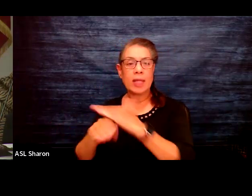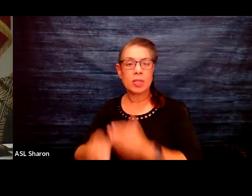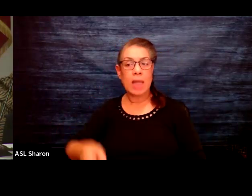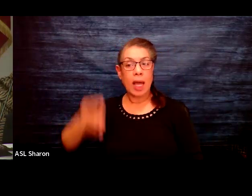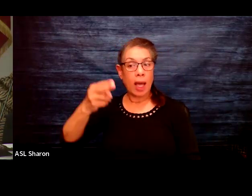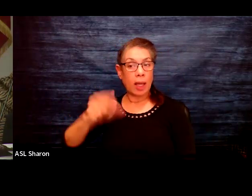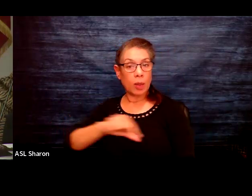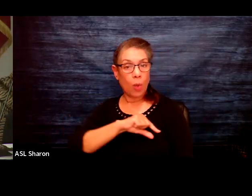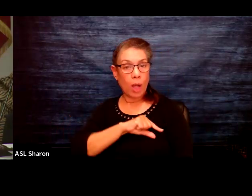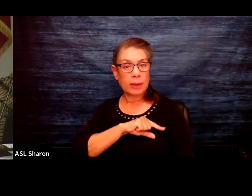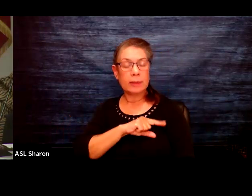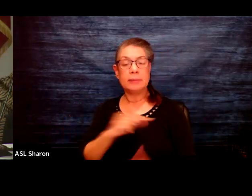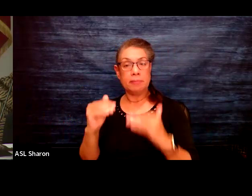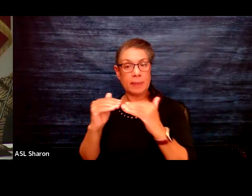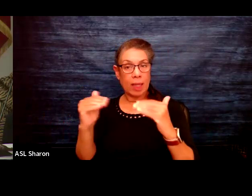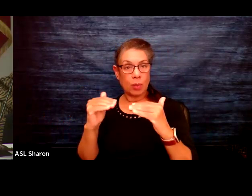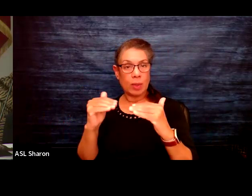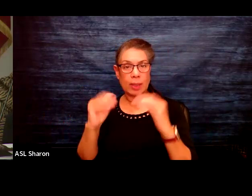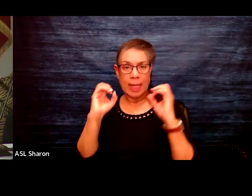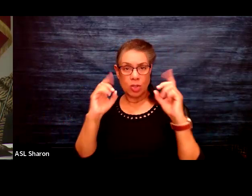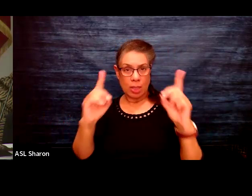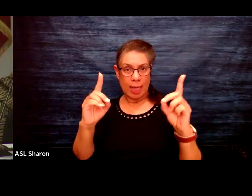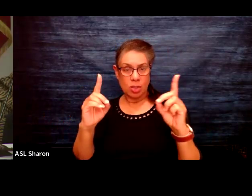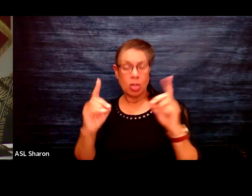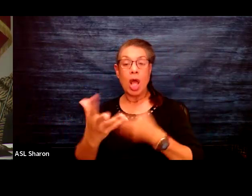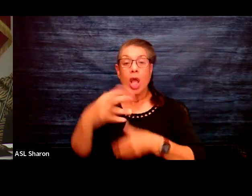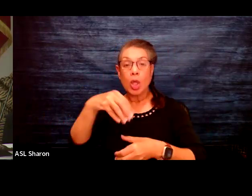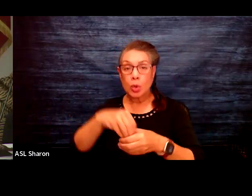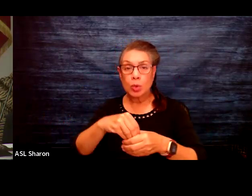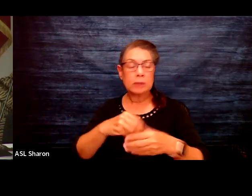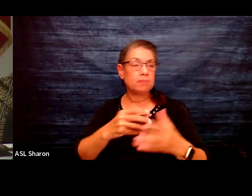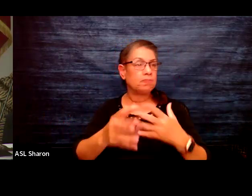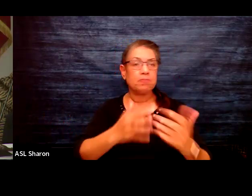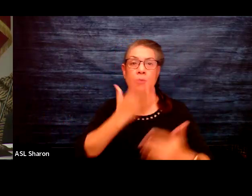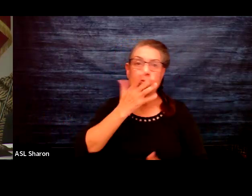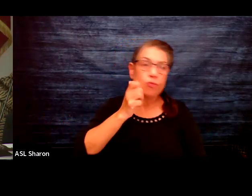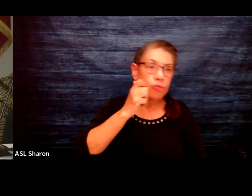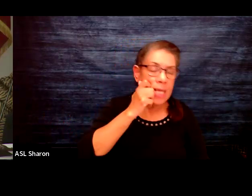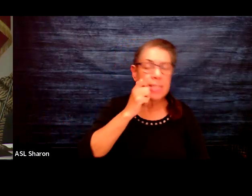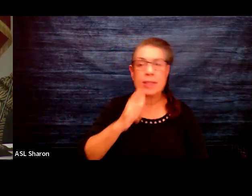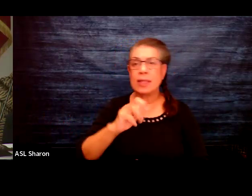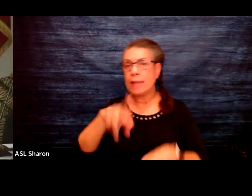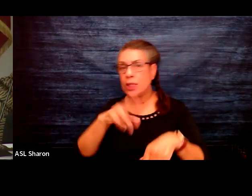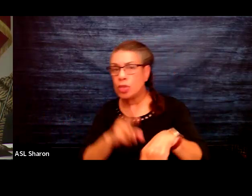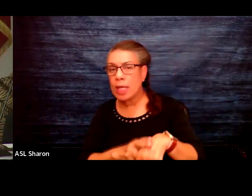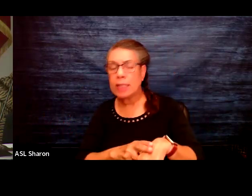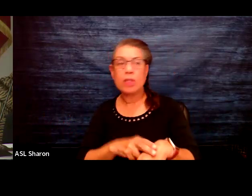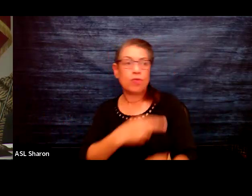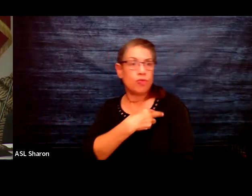quality, equitable education, inclusive of race, nationality, gender,